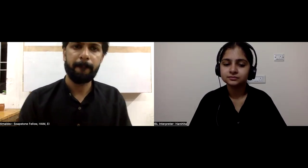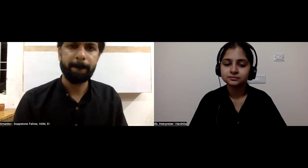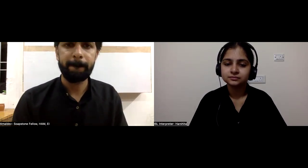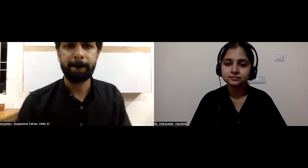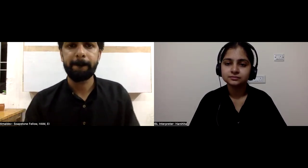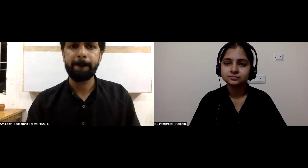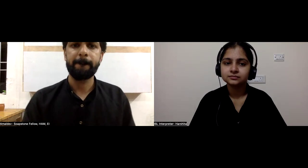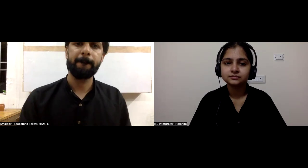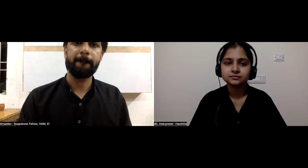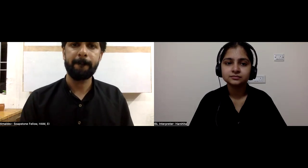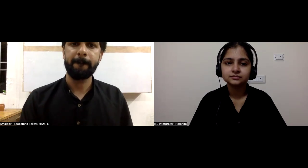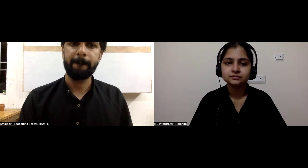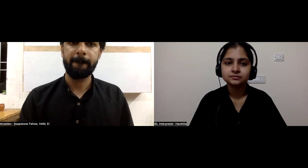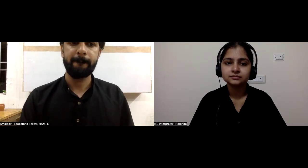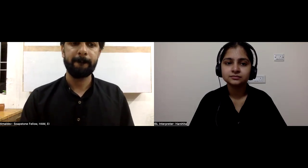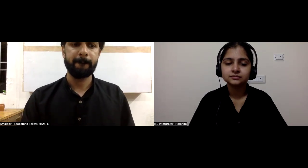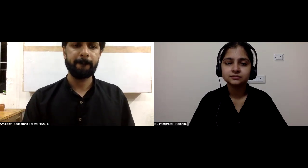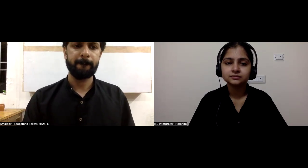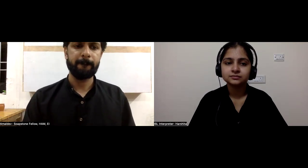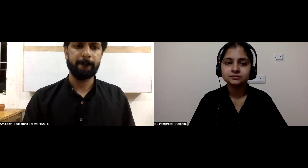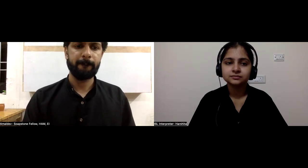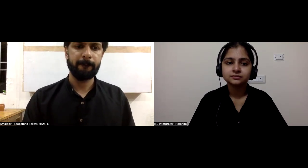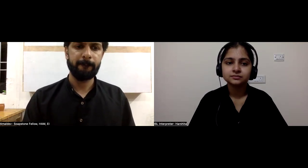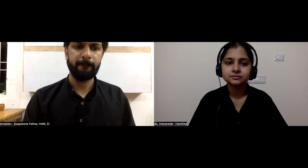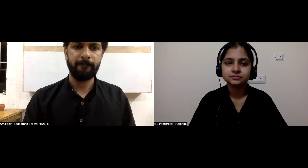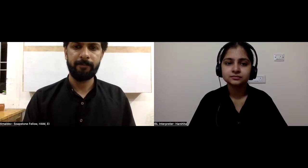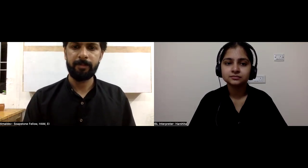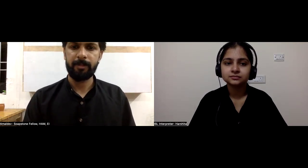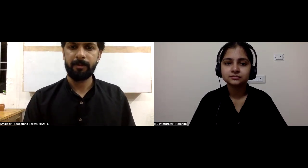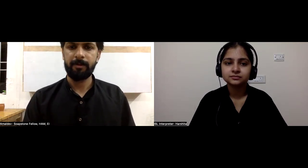Could we have Amar Jain spotlighted, please? Amar, can you? Yeah.